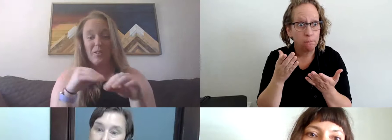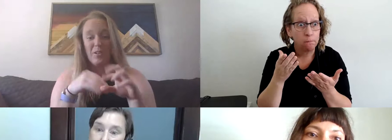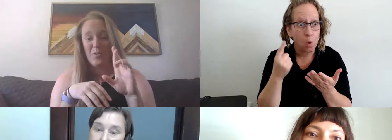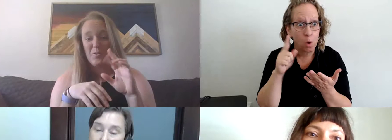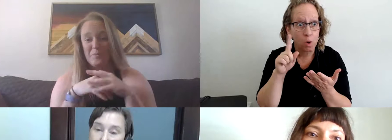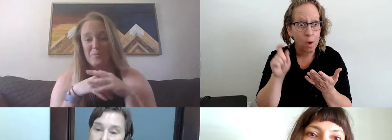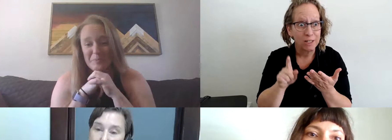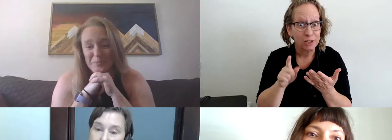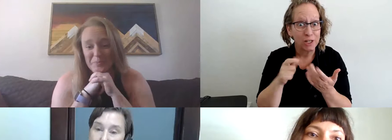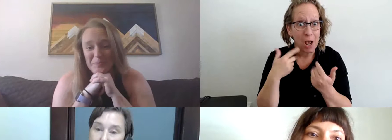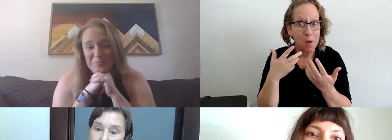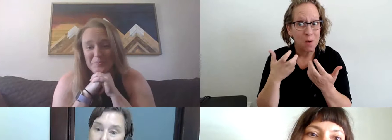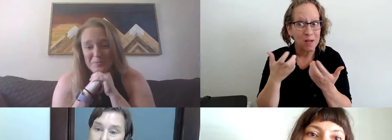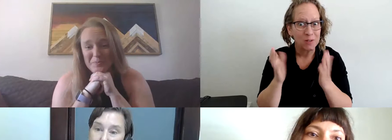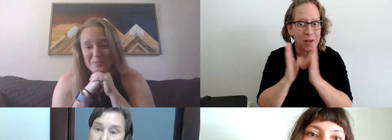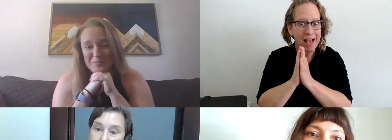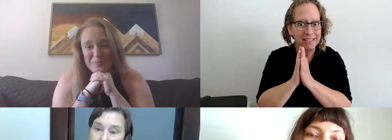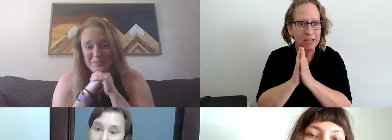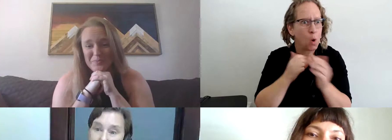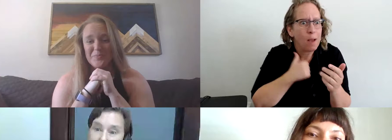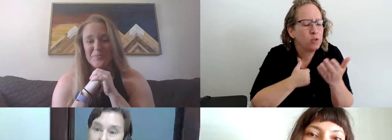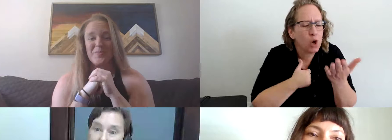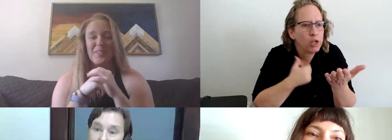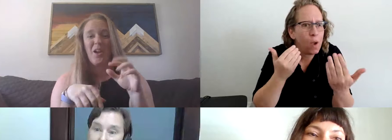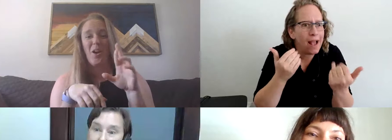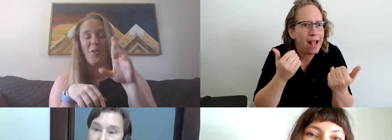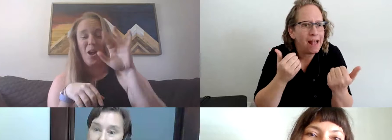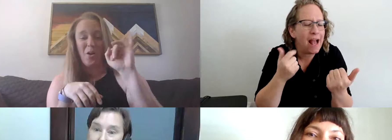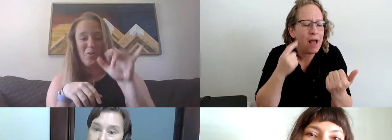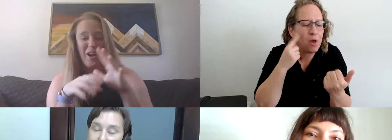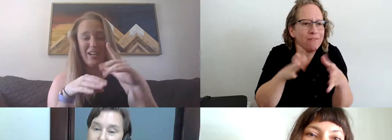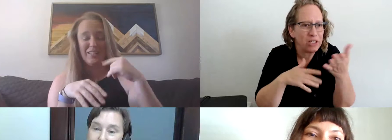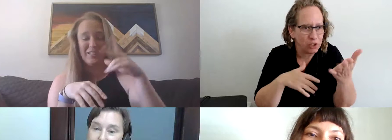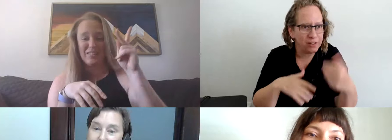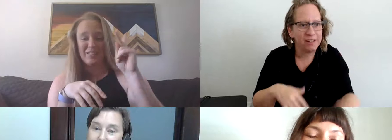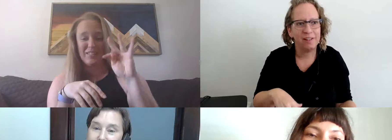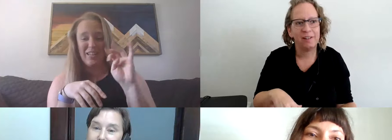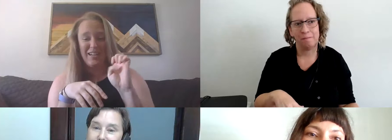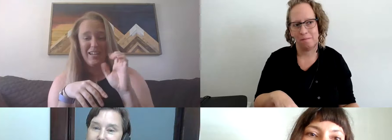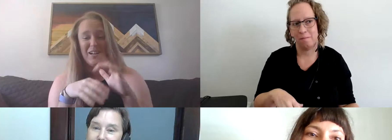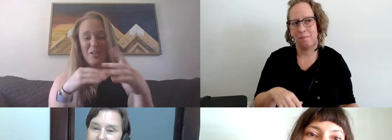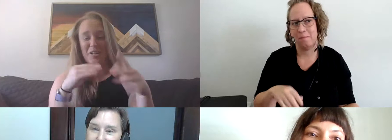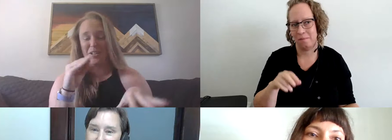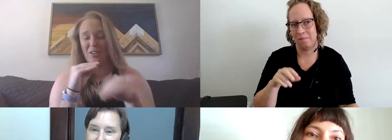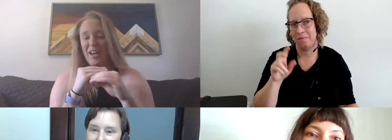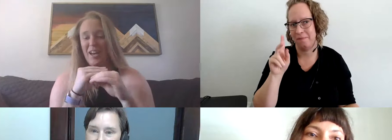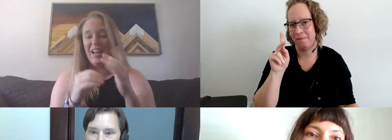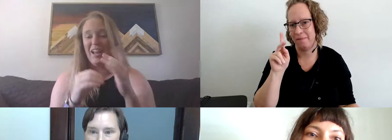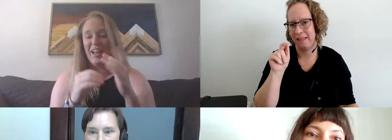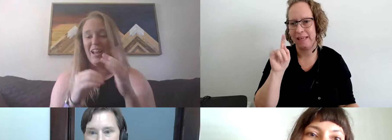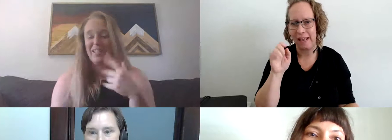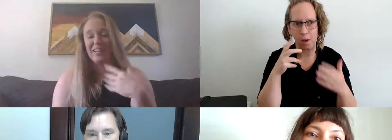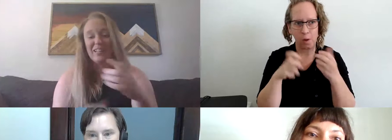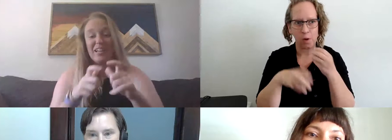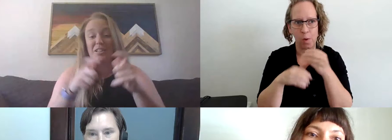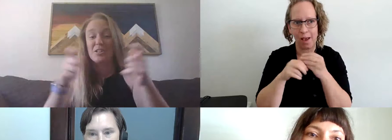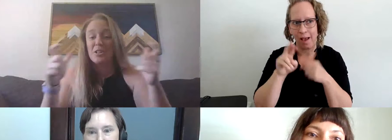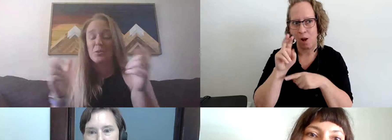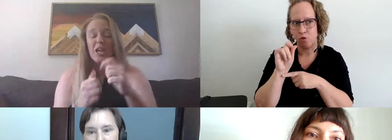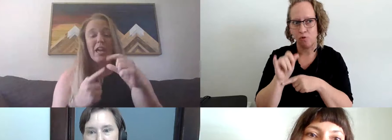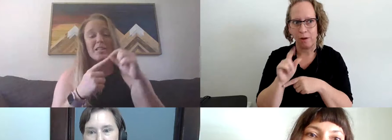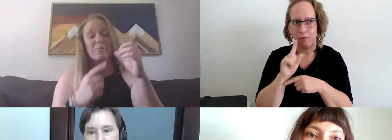question I wanted to ask. Oh, I'm sorry. Go ahead. I thought you were finished. Oh, Ray, this is Katie. I wanted to go ahead and add to